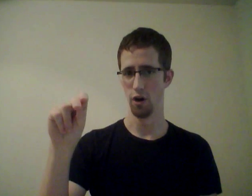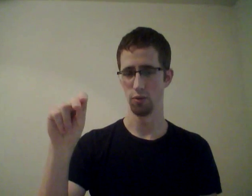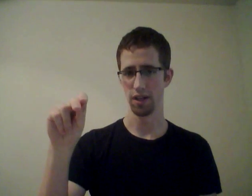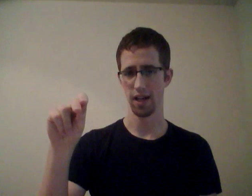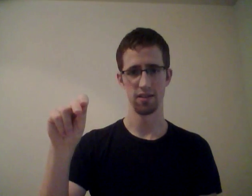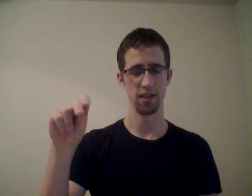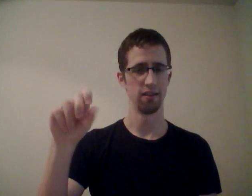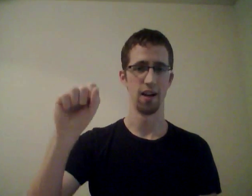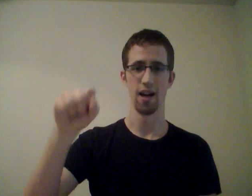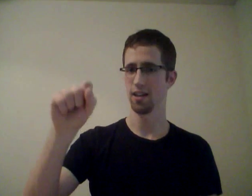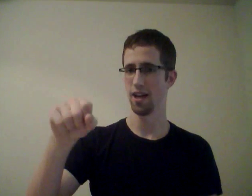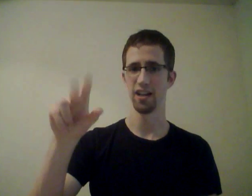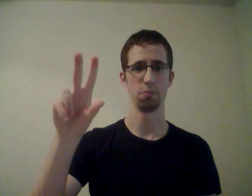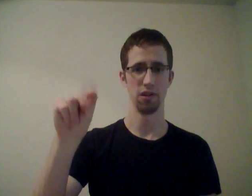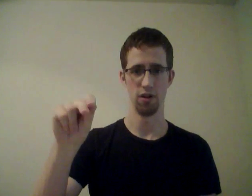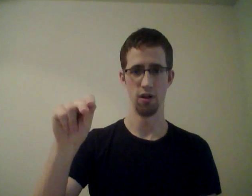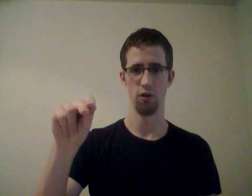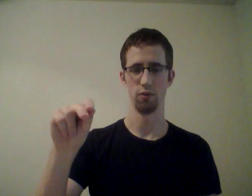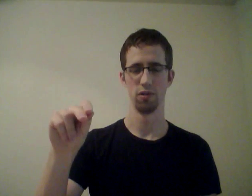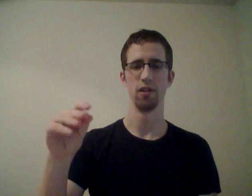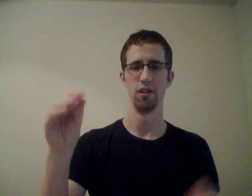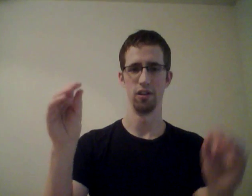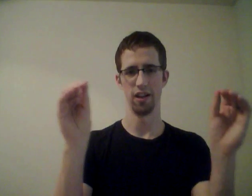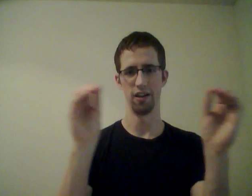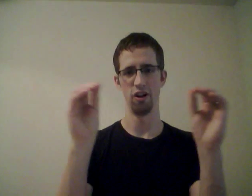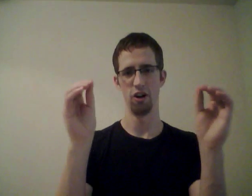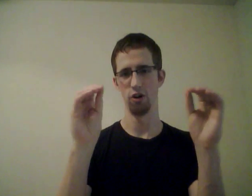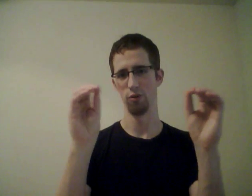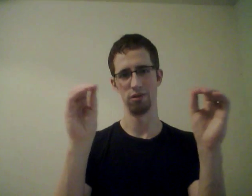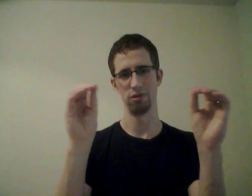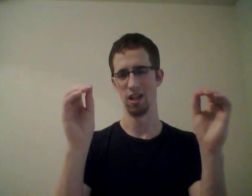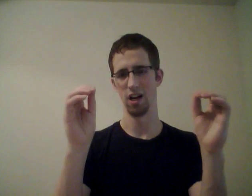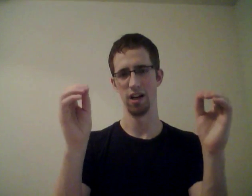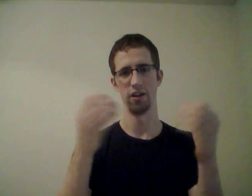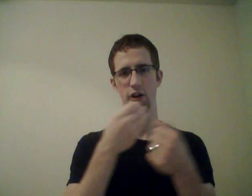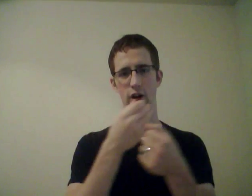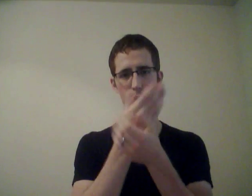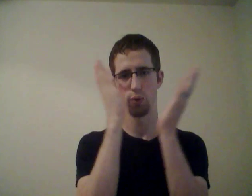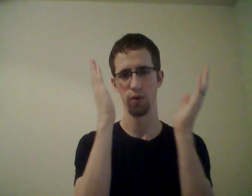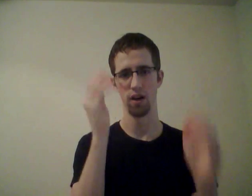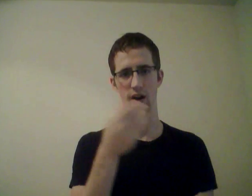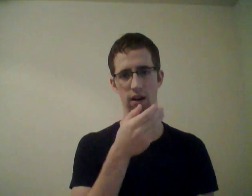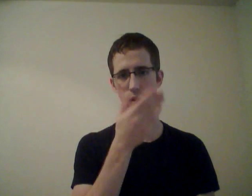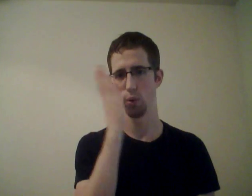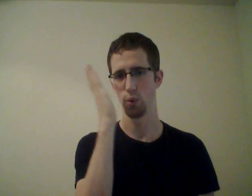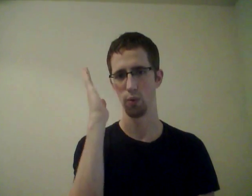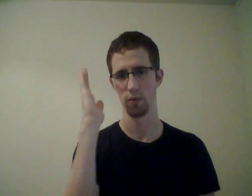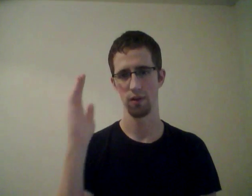No, as in not yes, but no. Then no, none, or none.